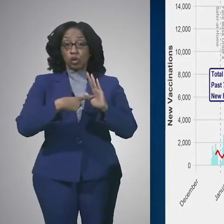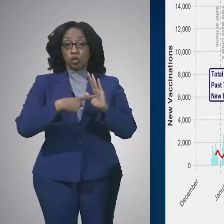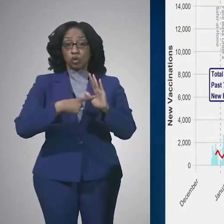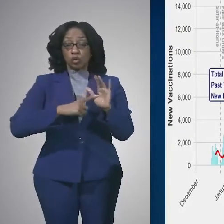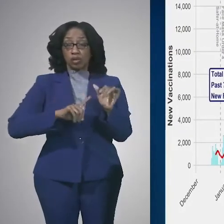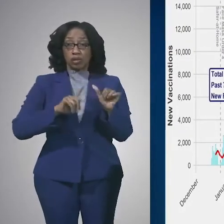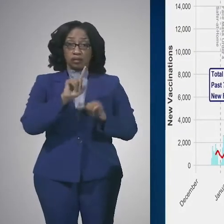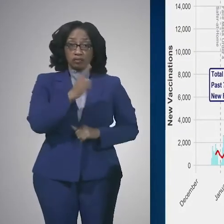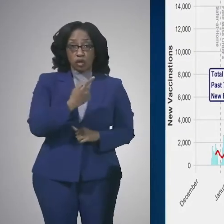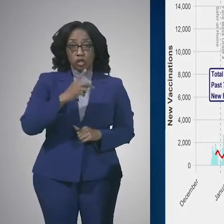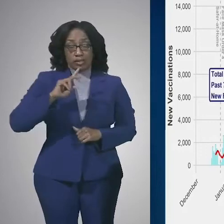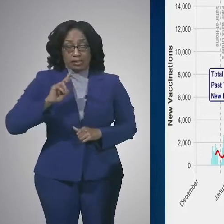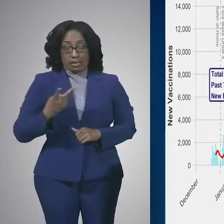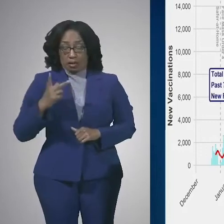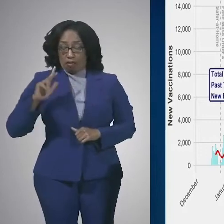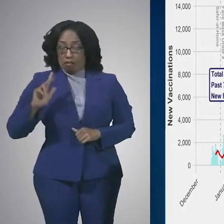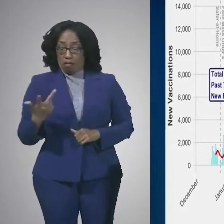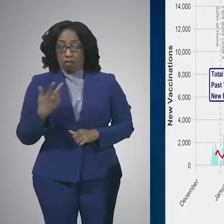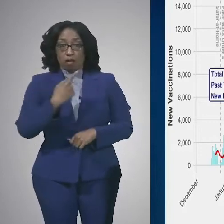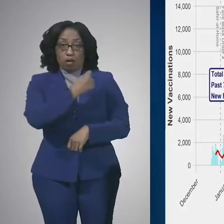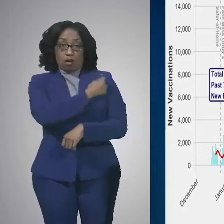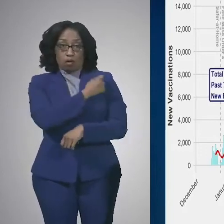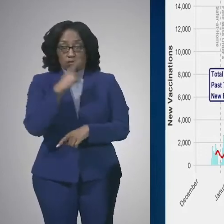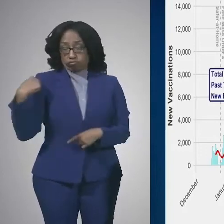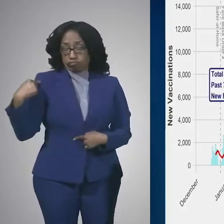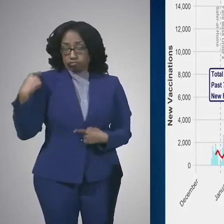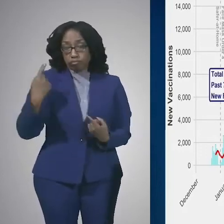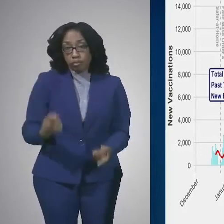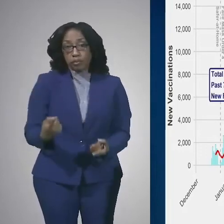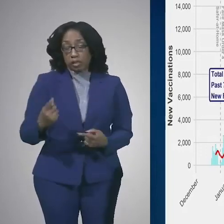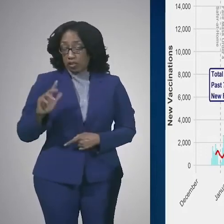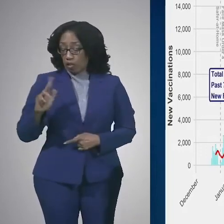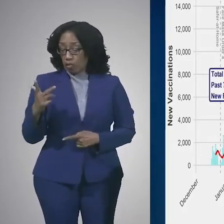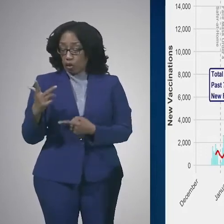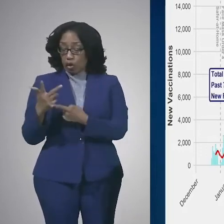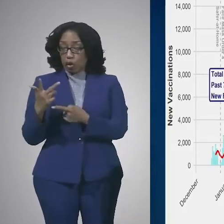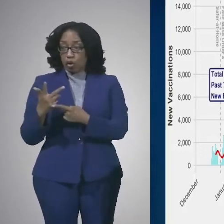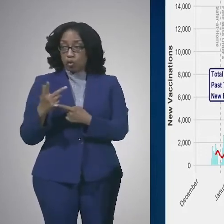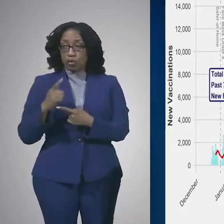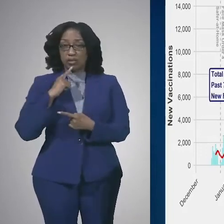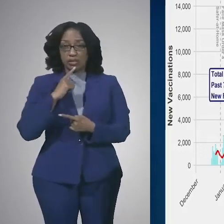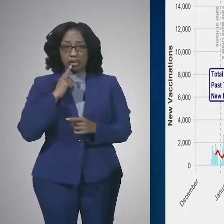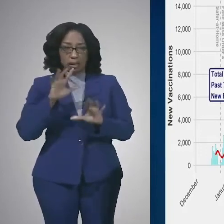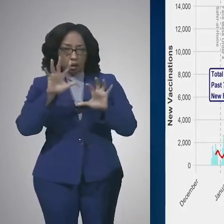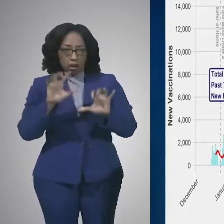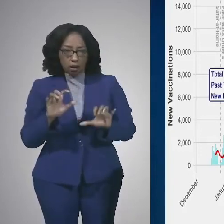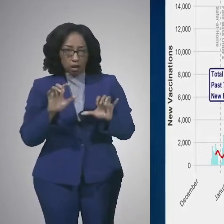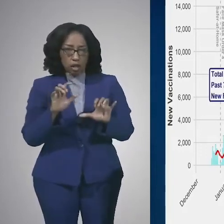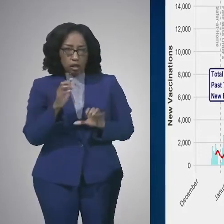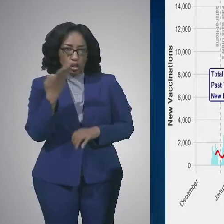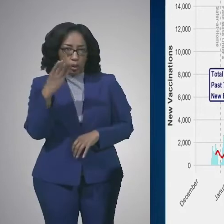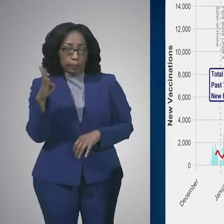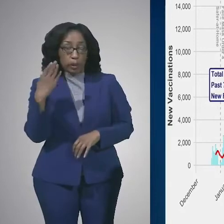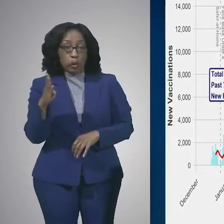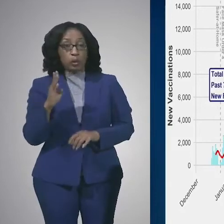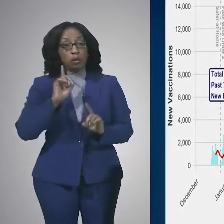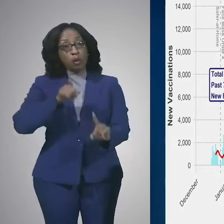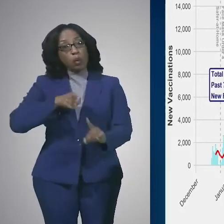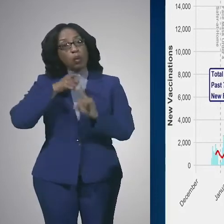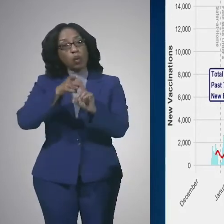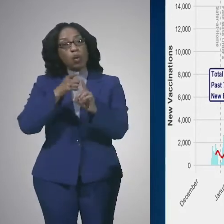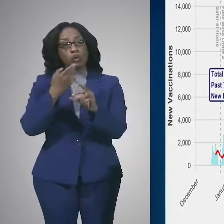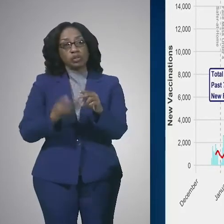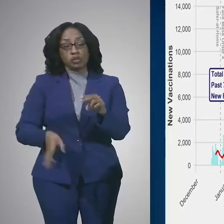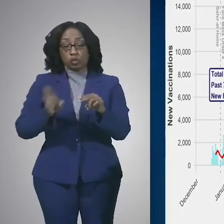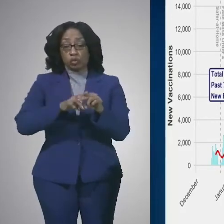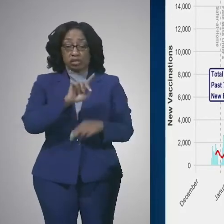1st, 2nd, and 3rd doses to date, with the 3rd doses in darker blue. Our goal is to increase the number of